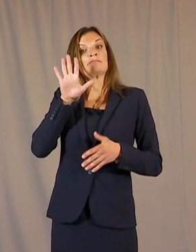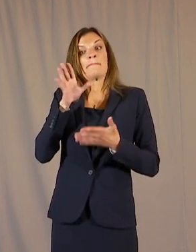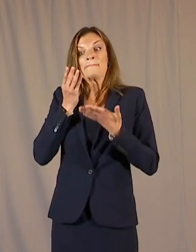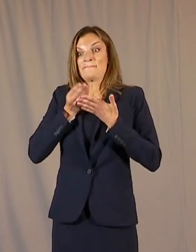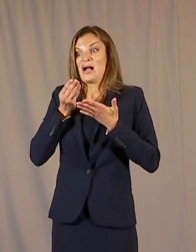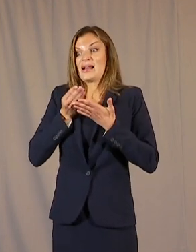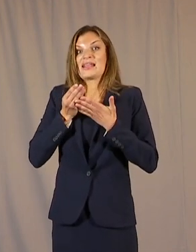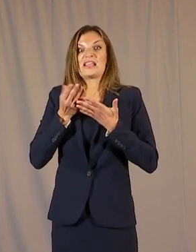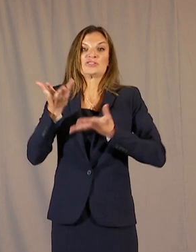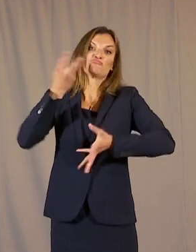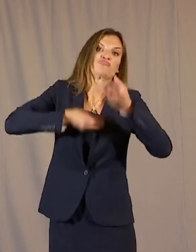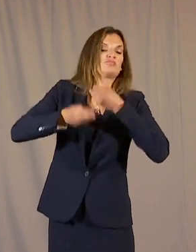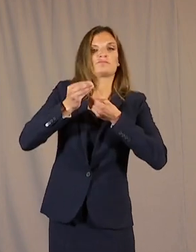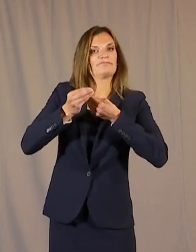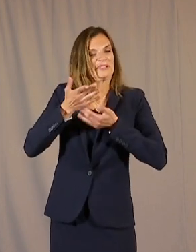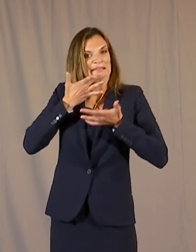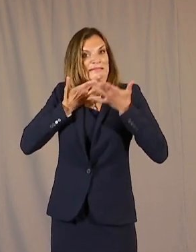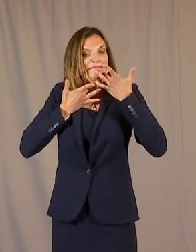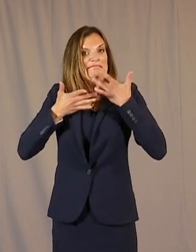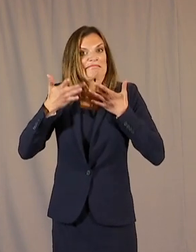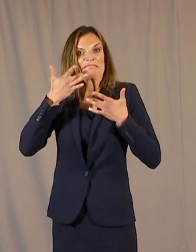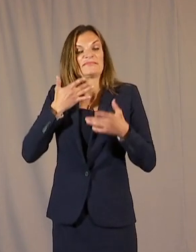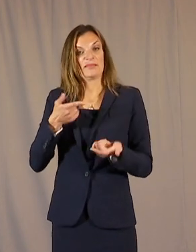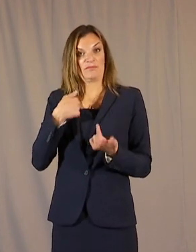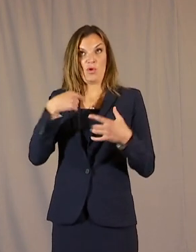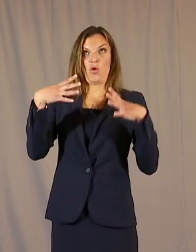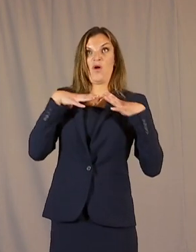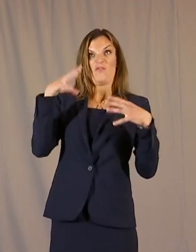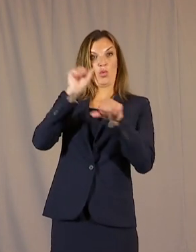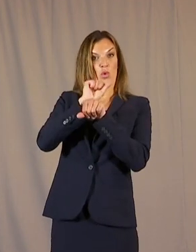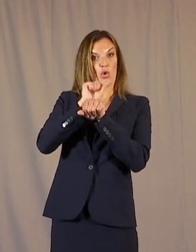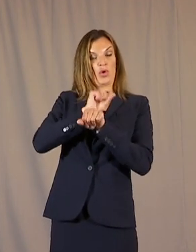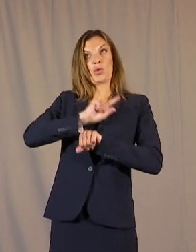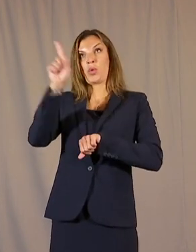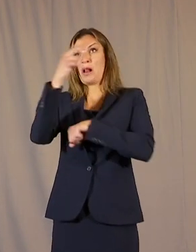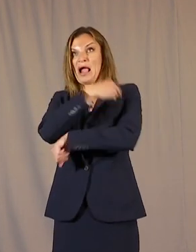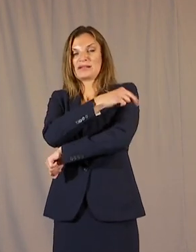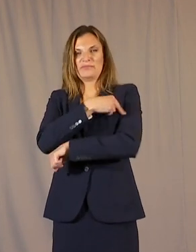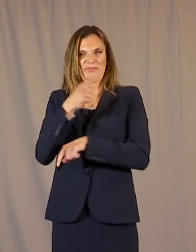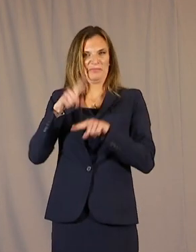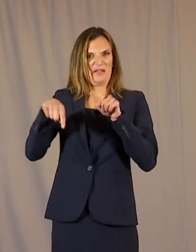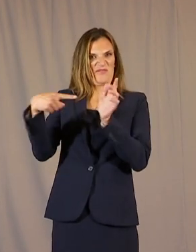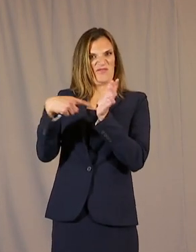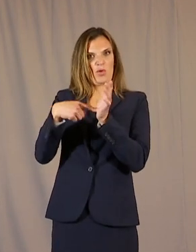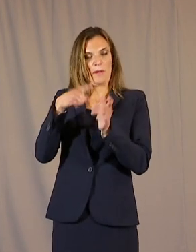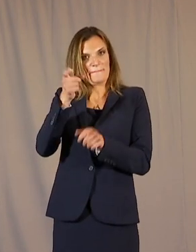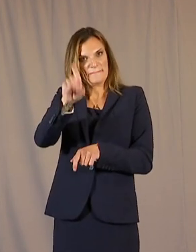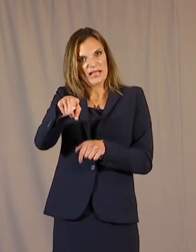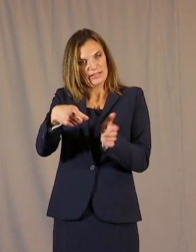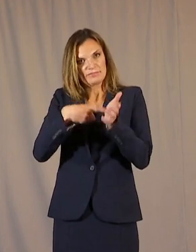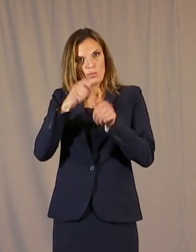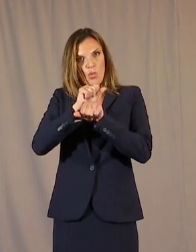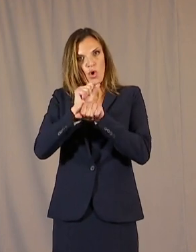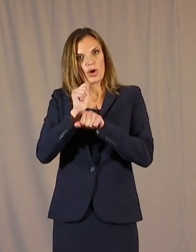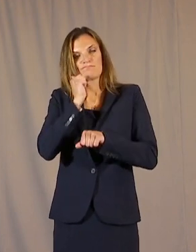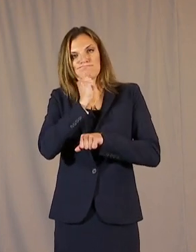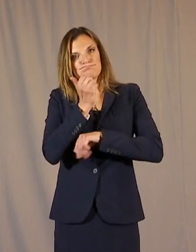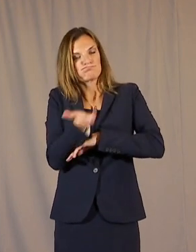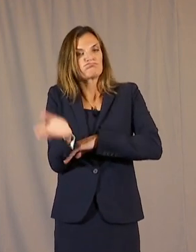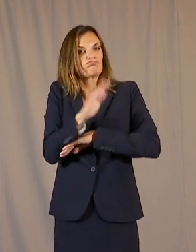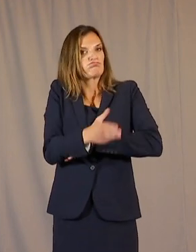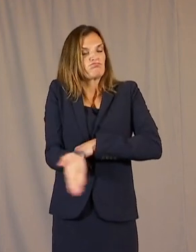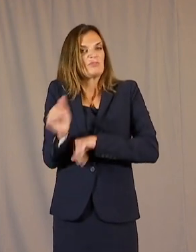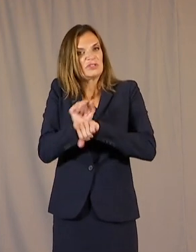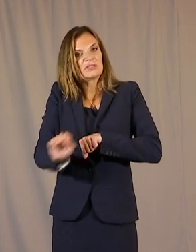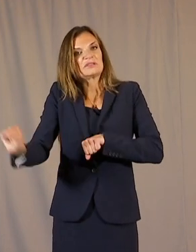so they're not gonna take off work to go to the doctor or go to the hospital. They need to work every day. And so